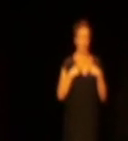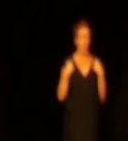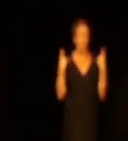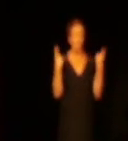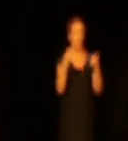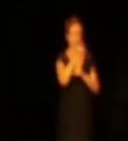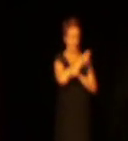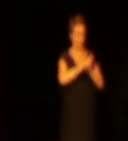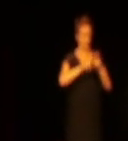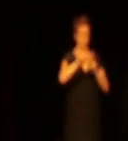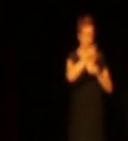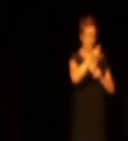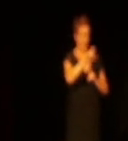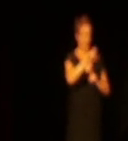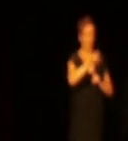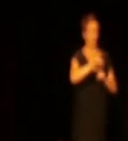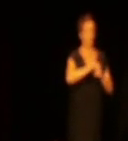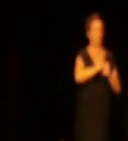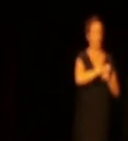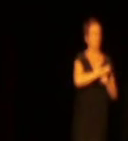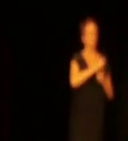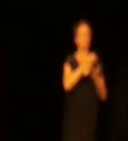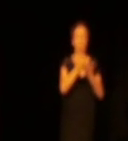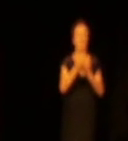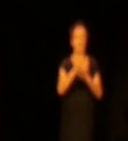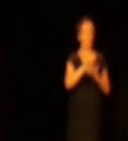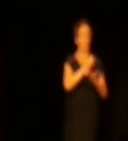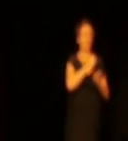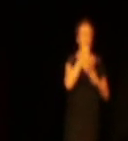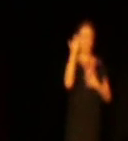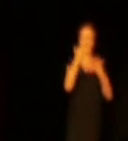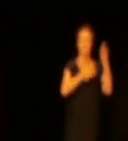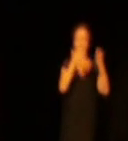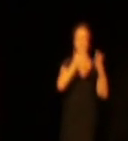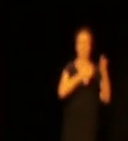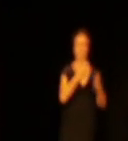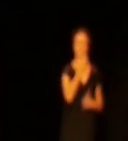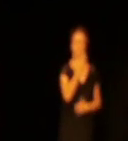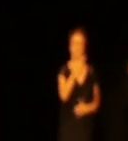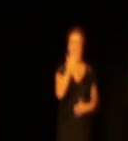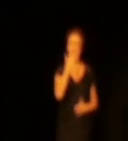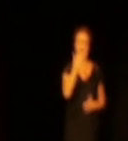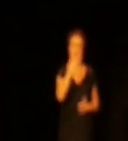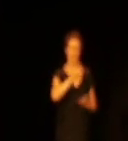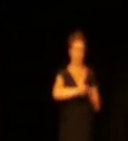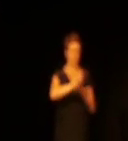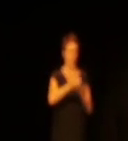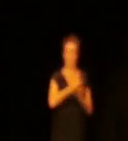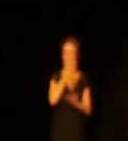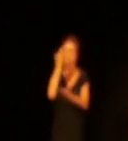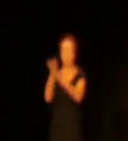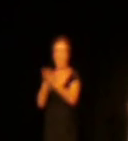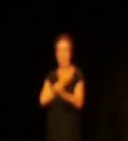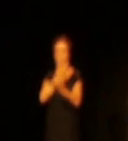have invested in the railway system ever since public ownership in 1948. We electrified the